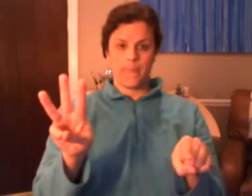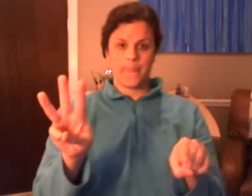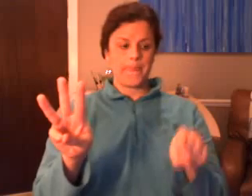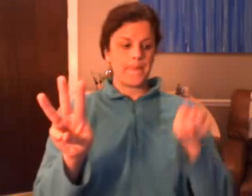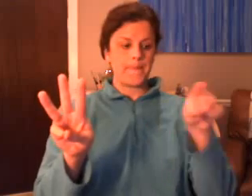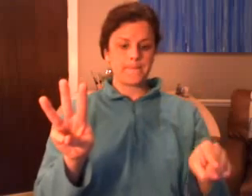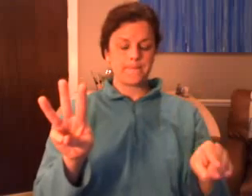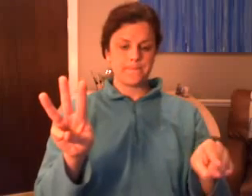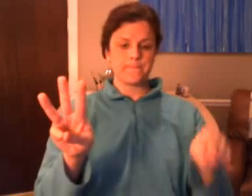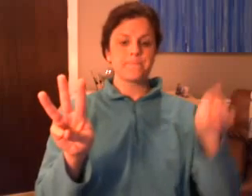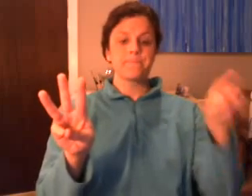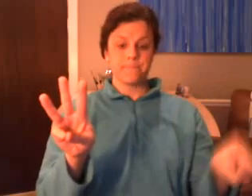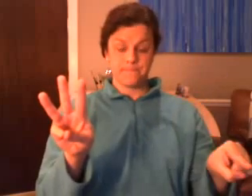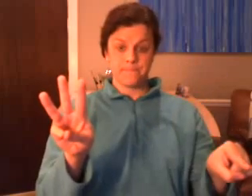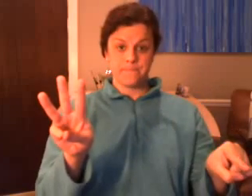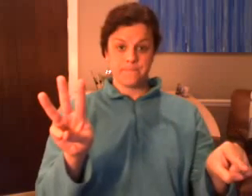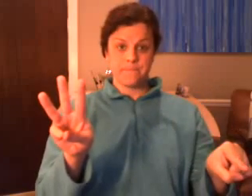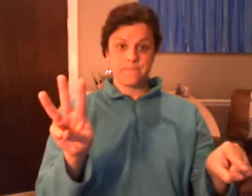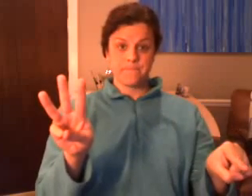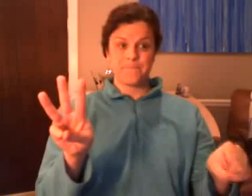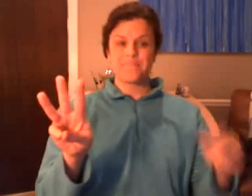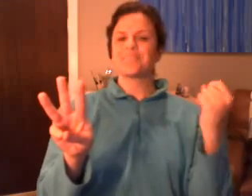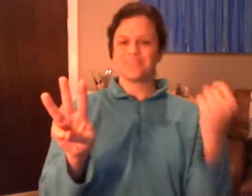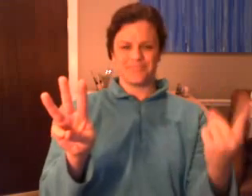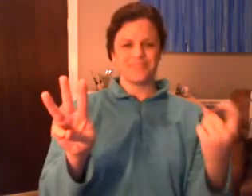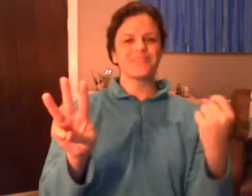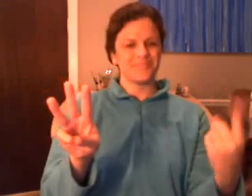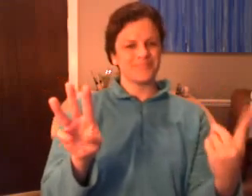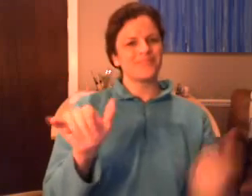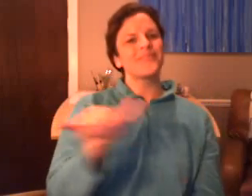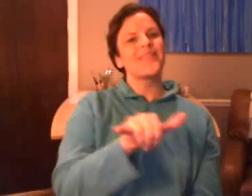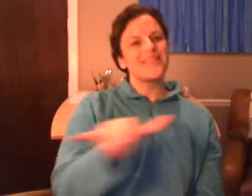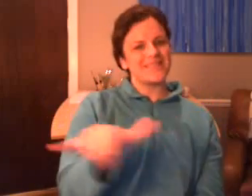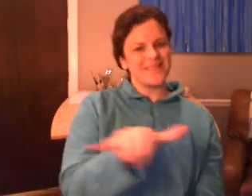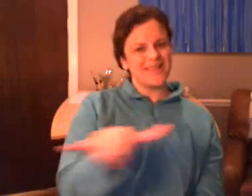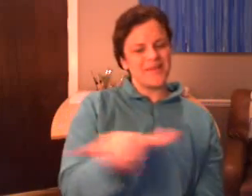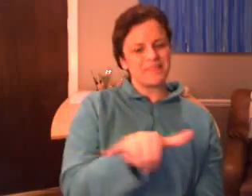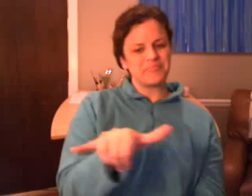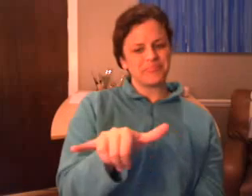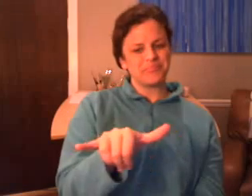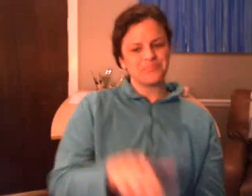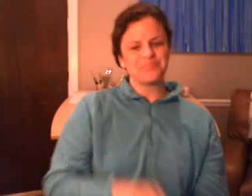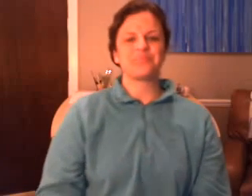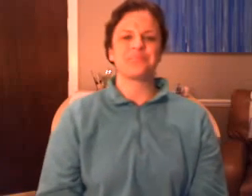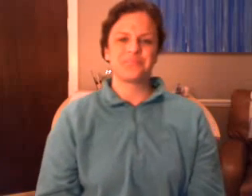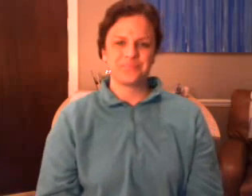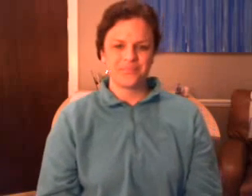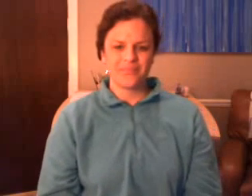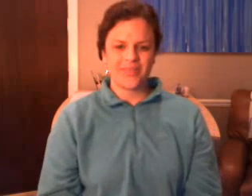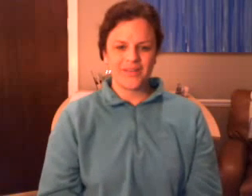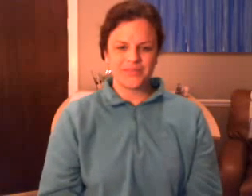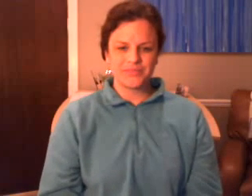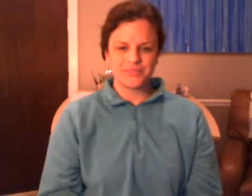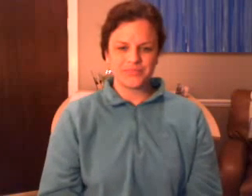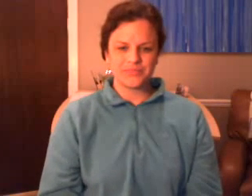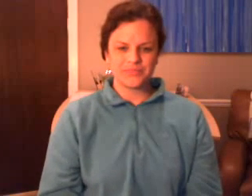3, 4, 5. We get to the same place. And I think you might want to try this on a bunch of problems, and you'll see it always works out. That